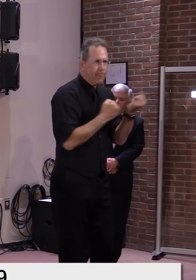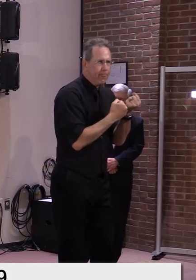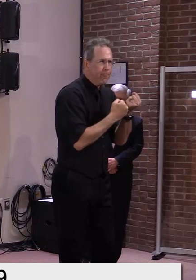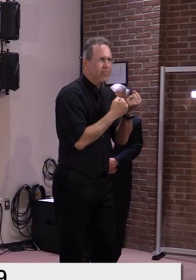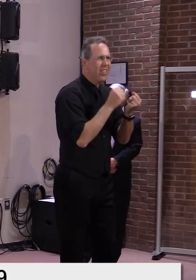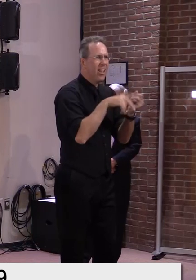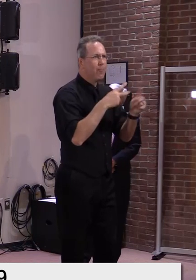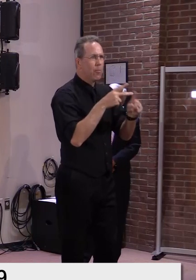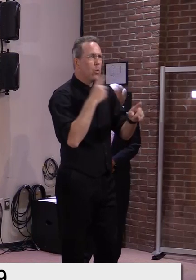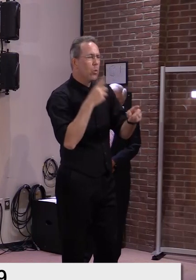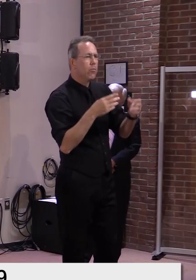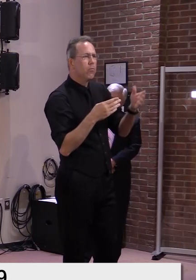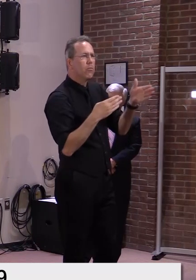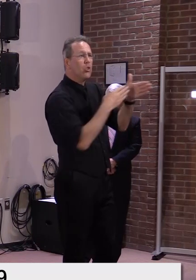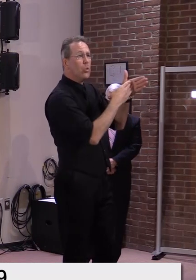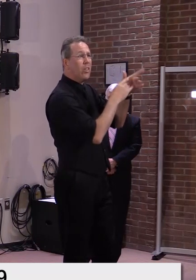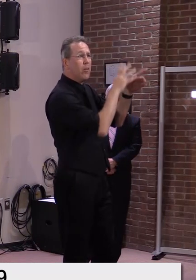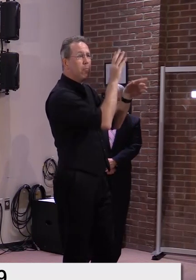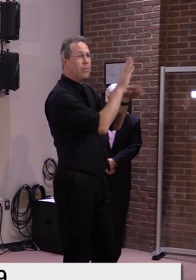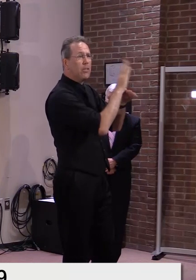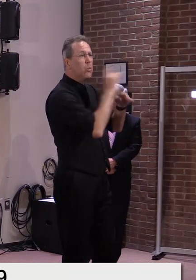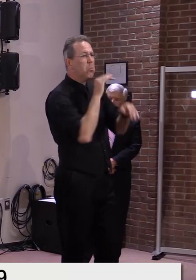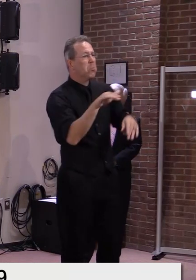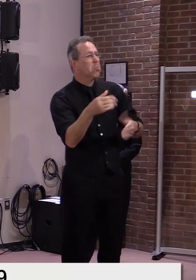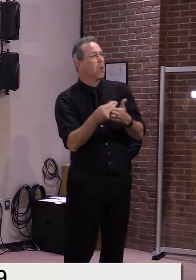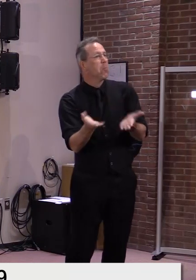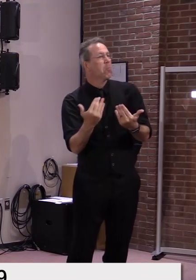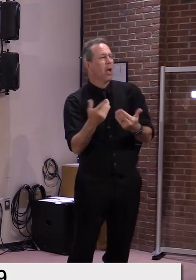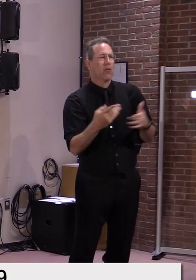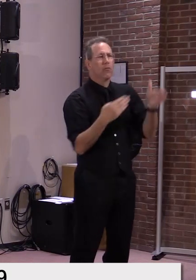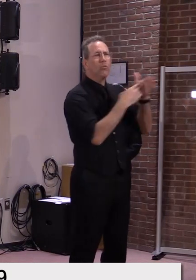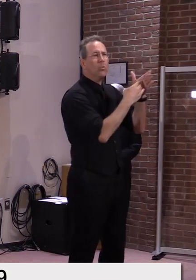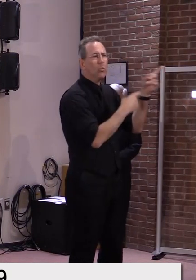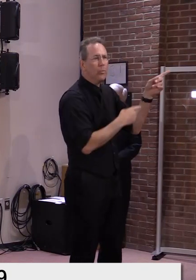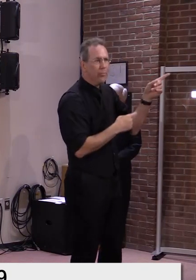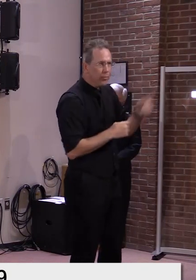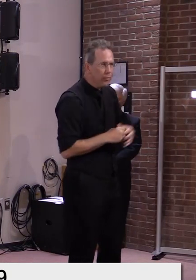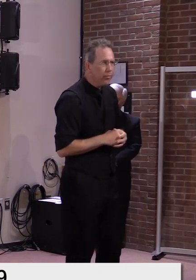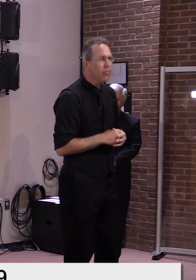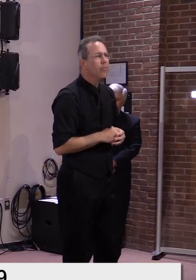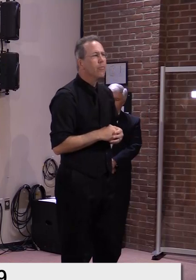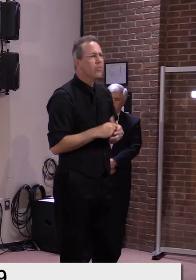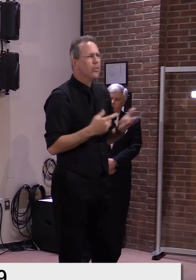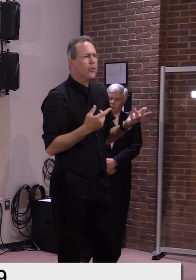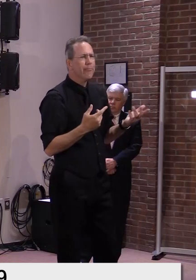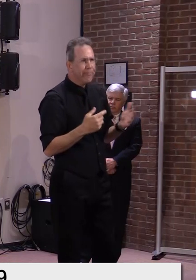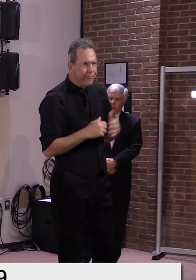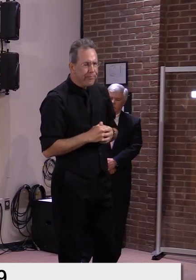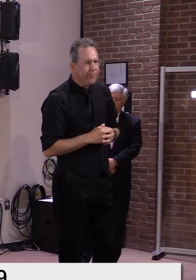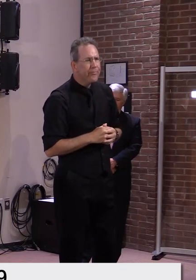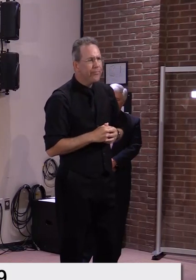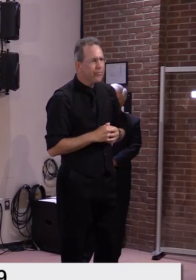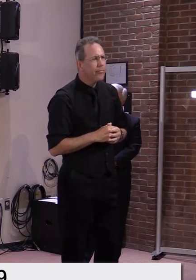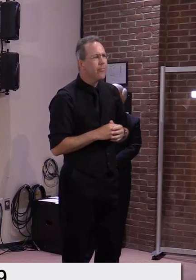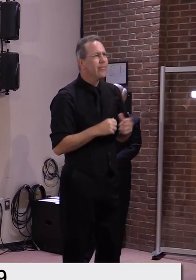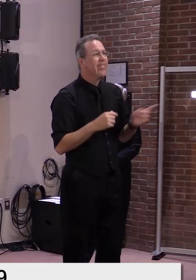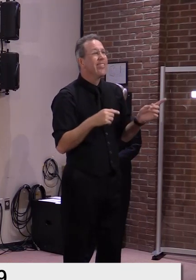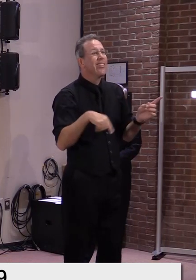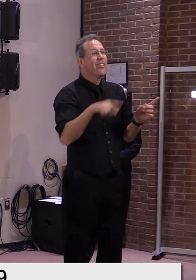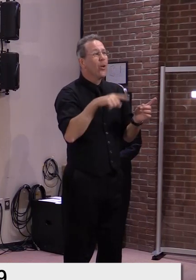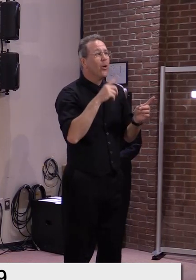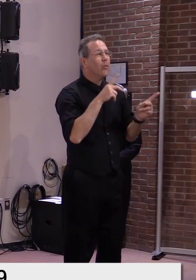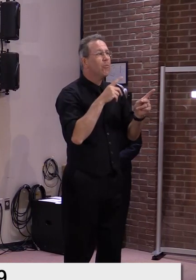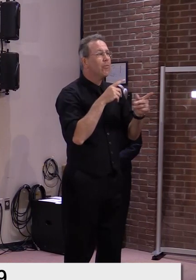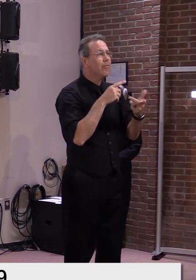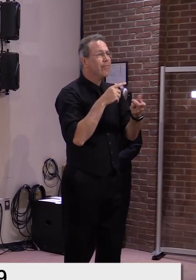efforts of Coffee Cup to get their employees the money that they are owed. You know, but that will remain to be seen as that